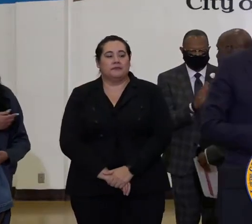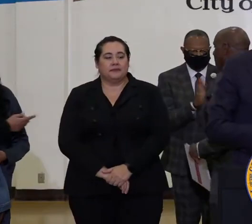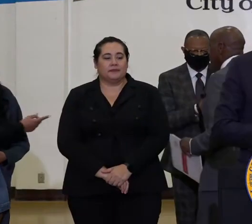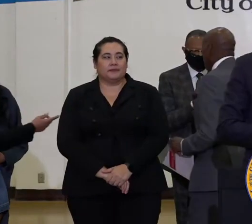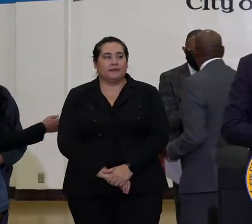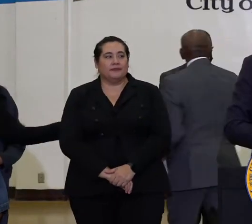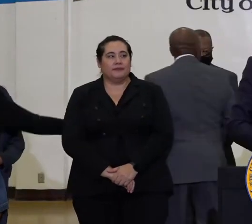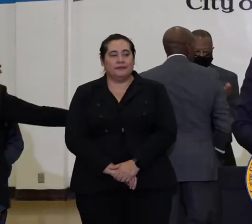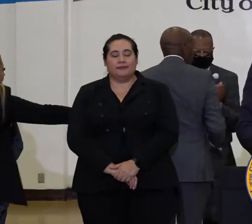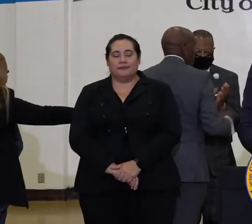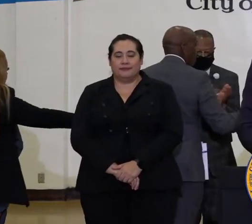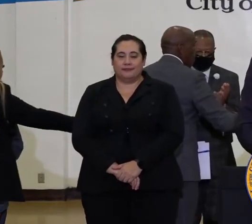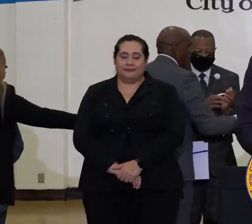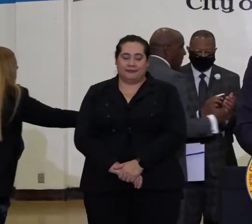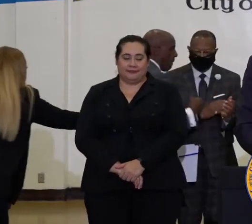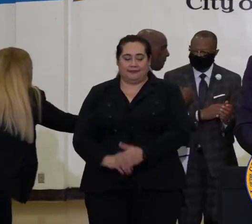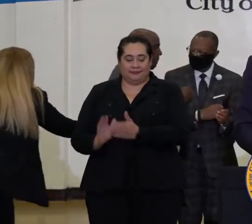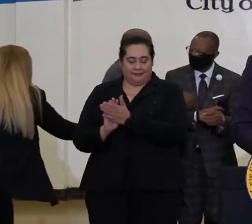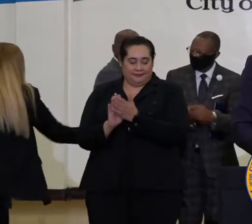Thank you, Senator.